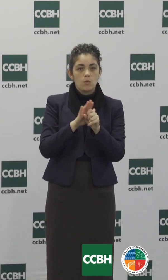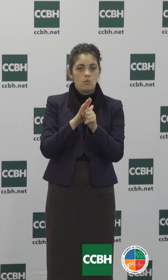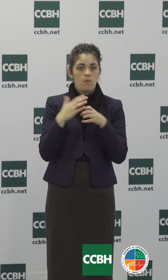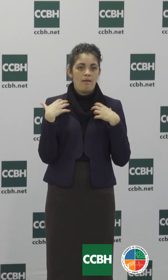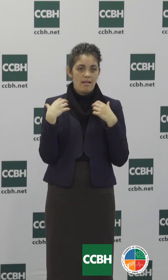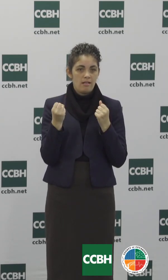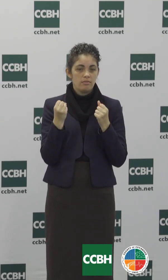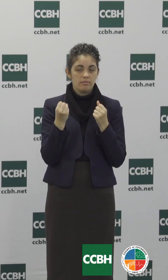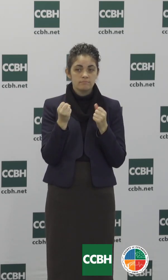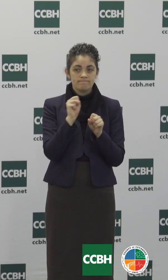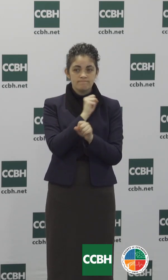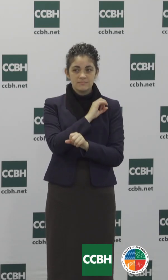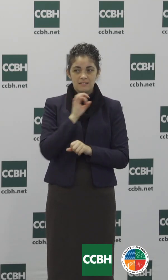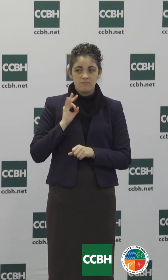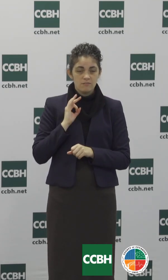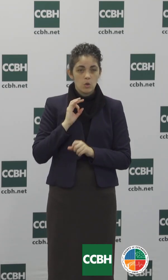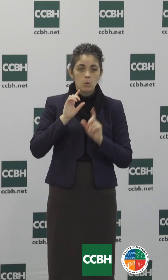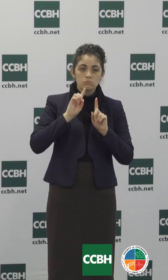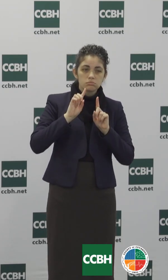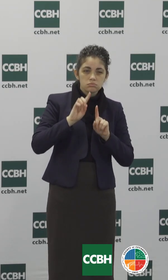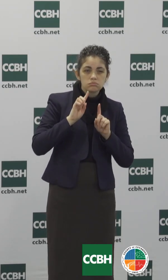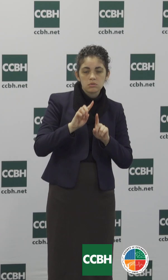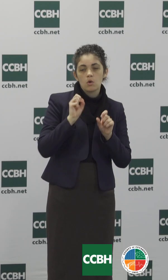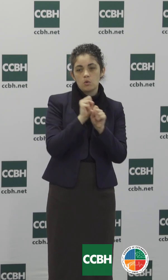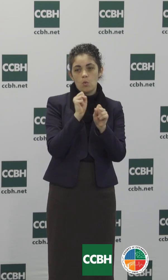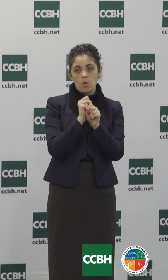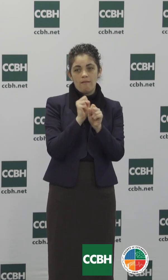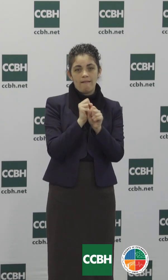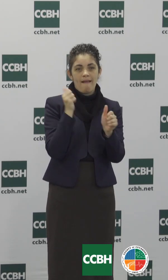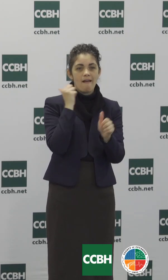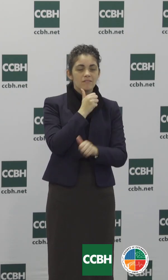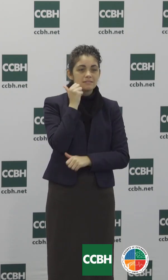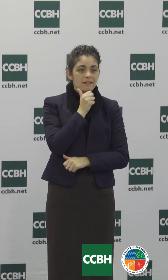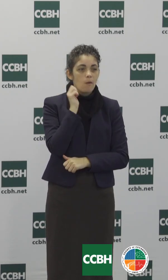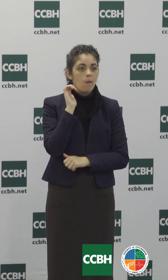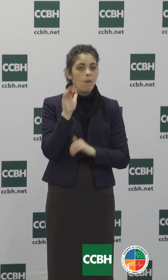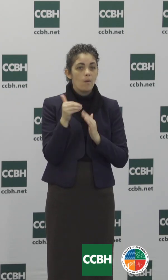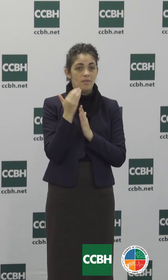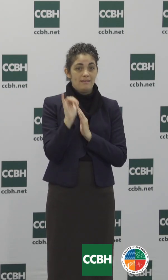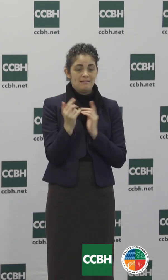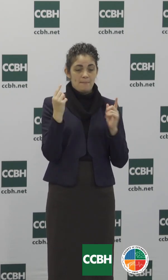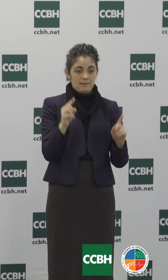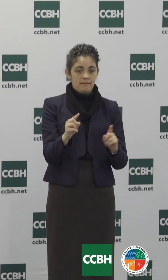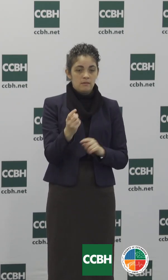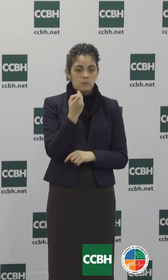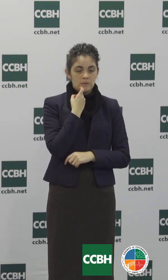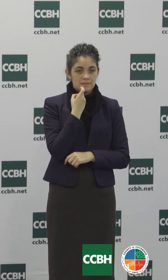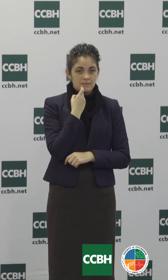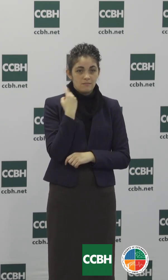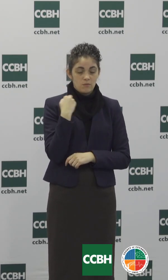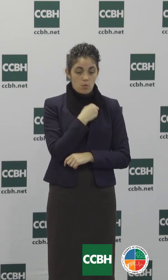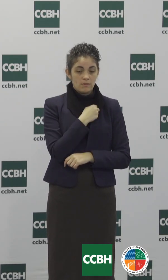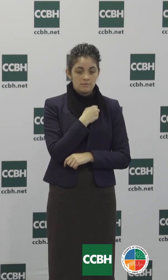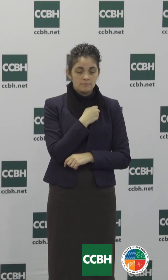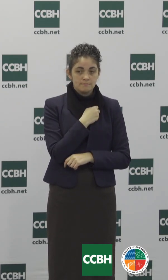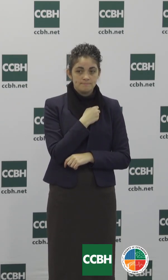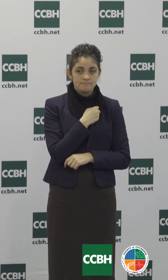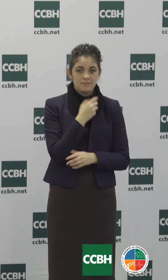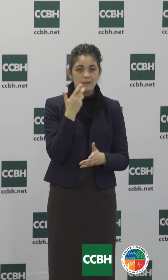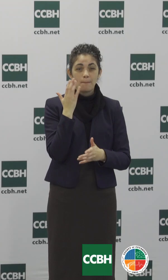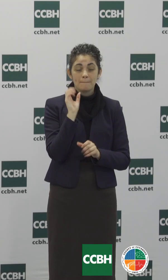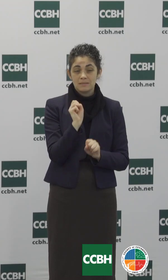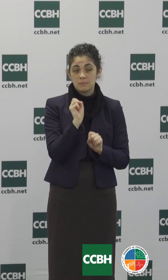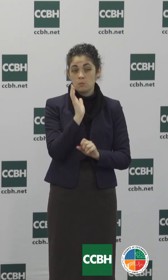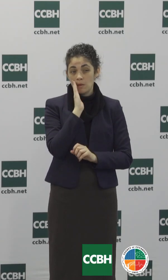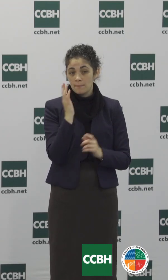who are responding every day to the uncertainty that is currently before us and what may come